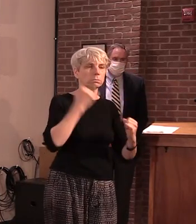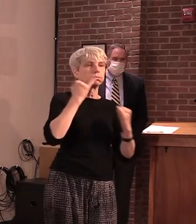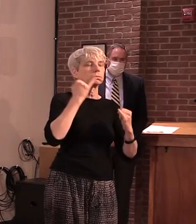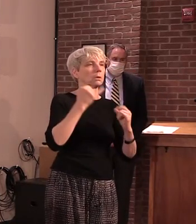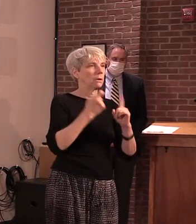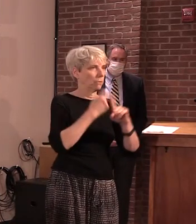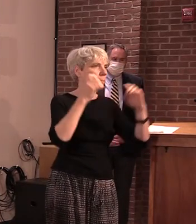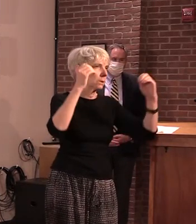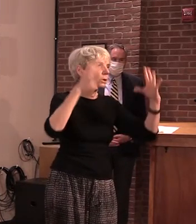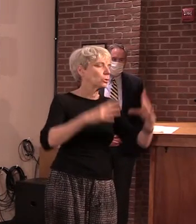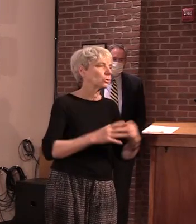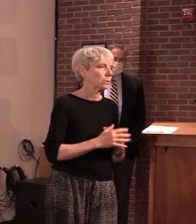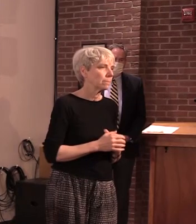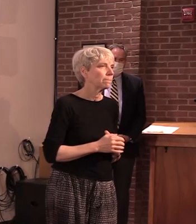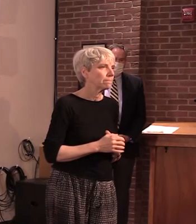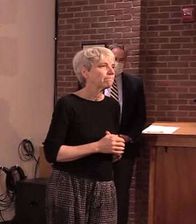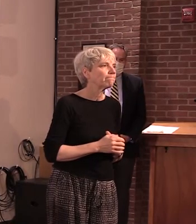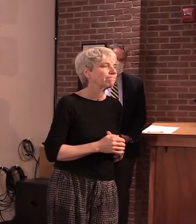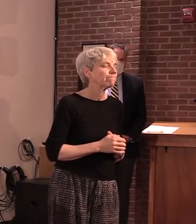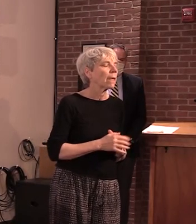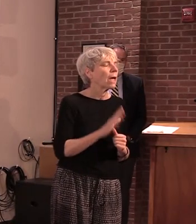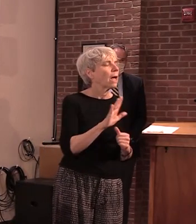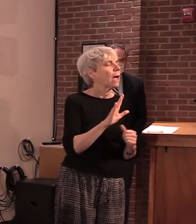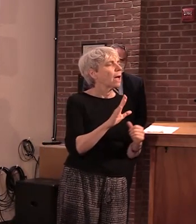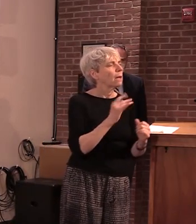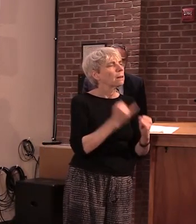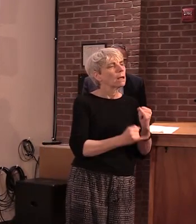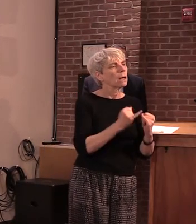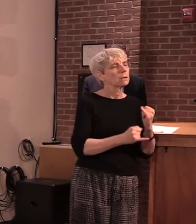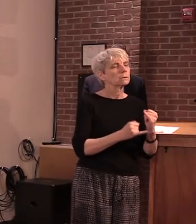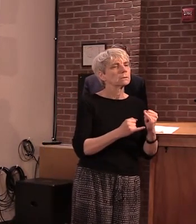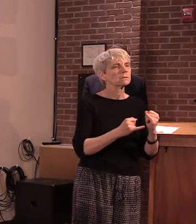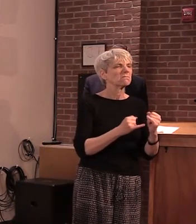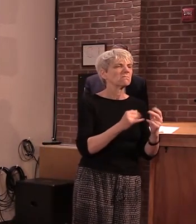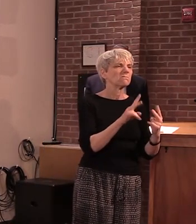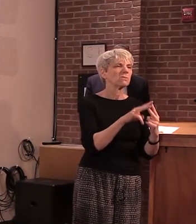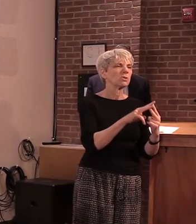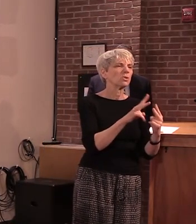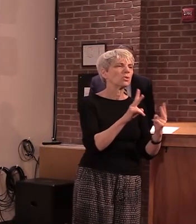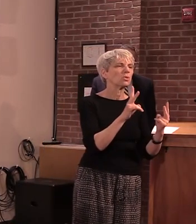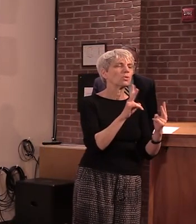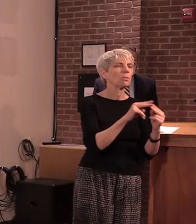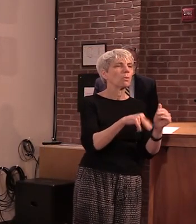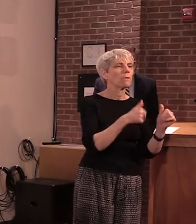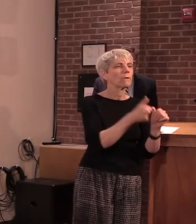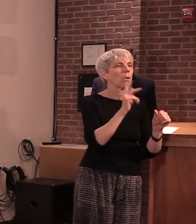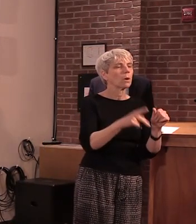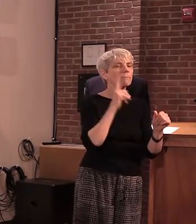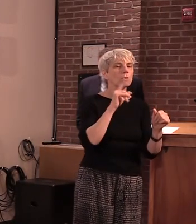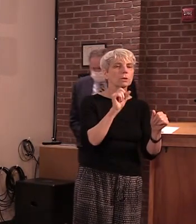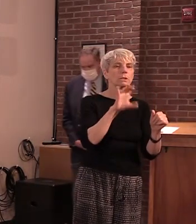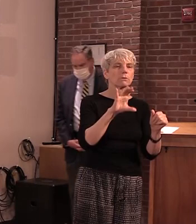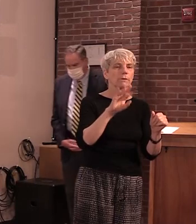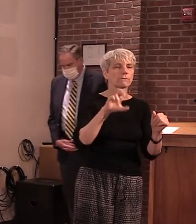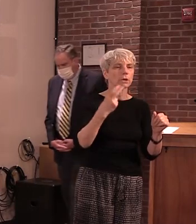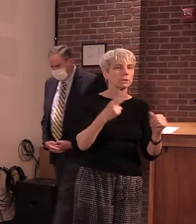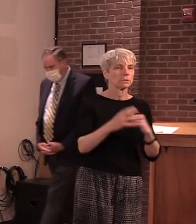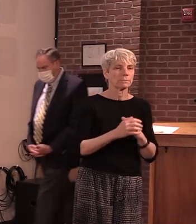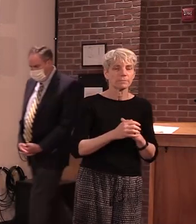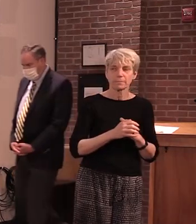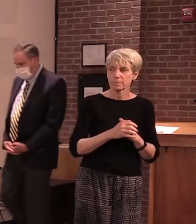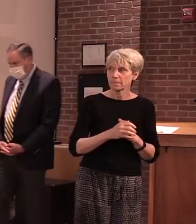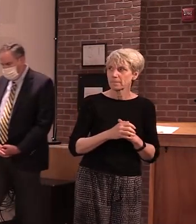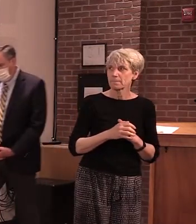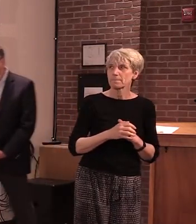fear. Okay, and just a couple of quick finer points for Secretary French, I guess. I know the order